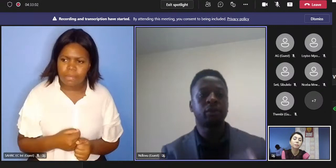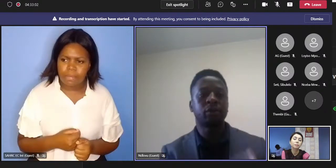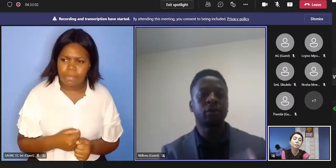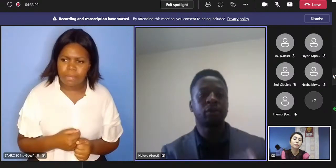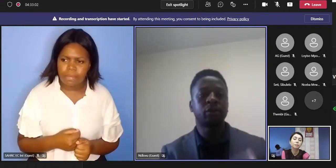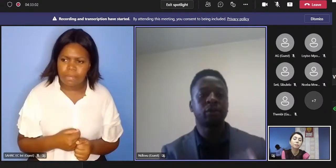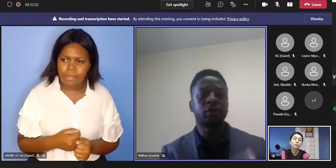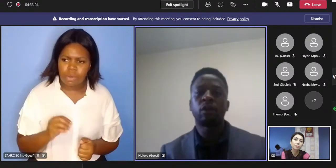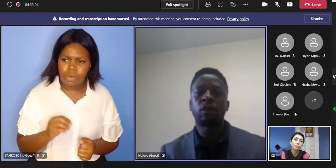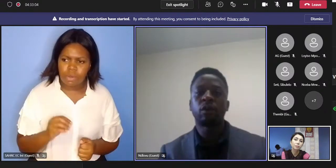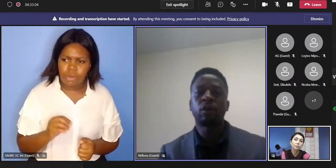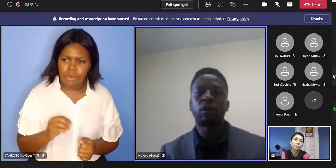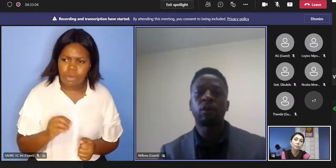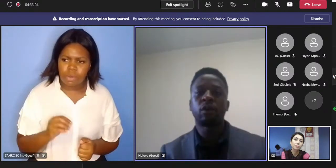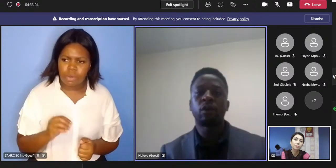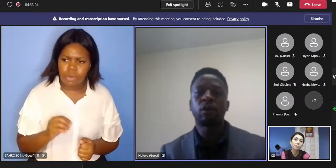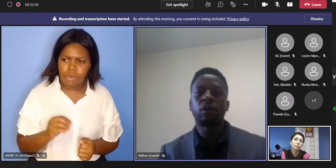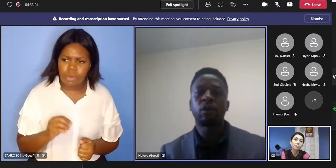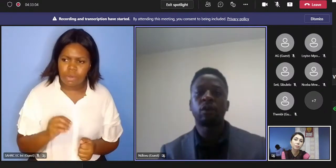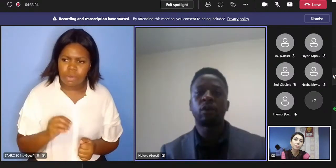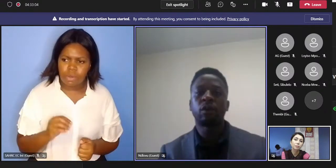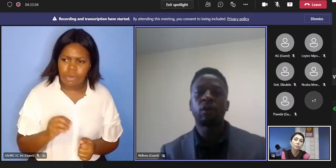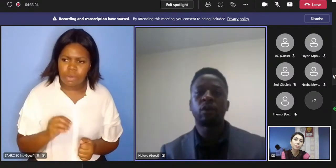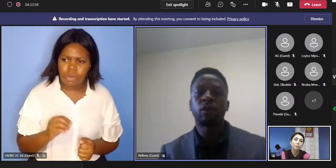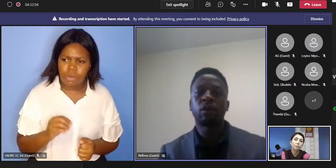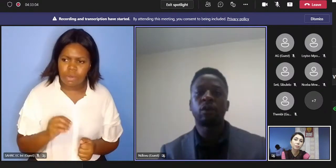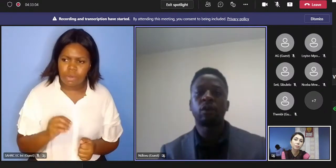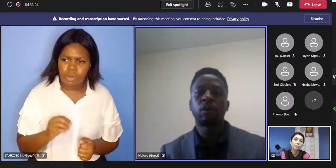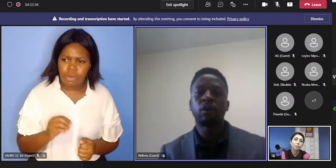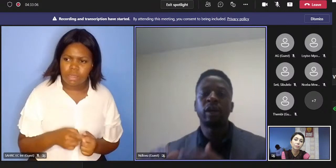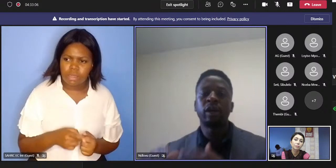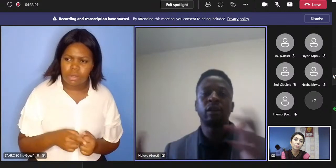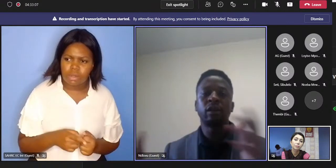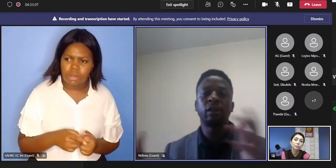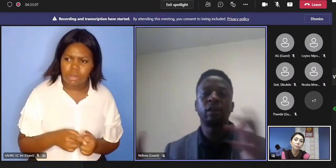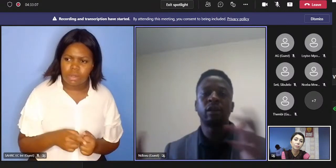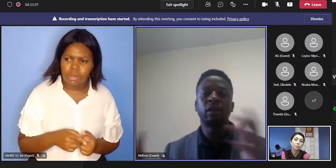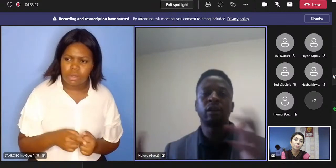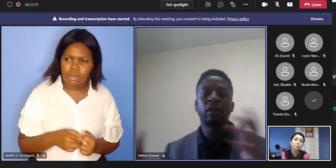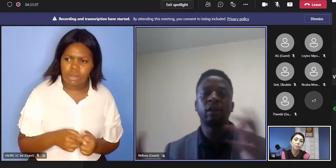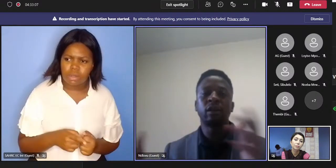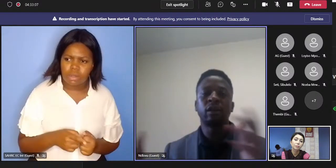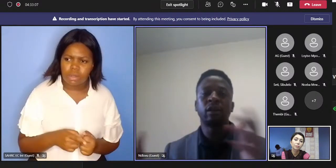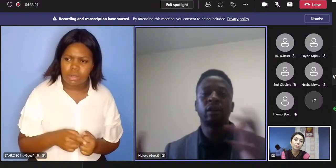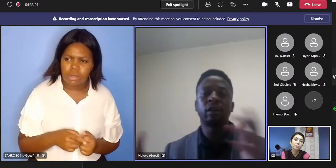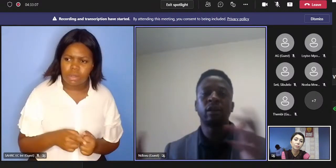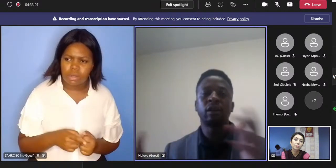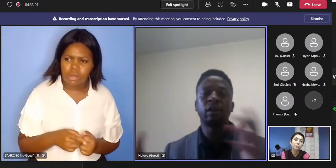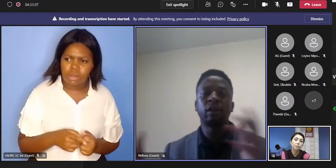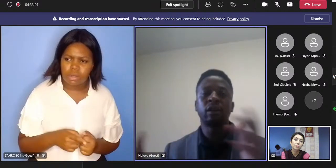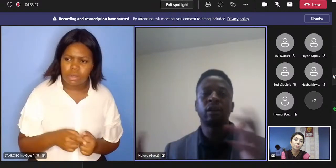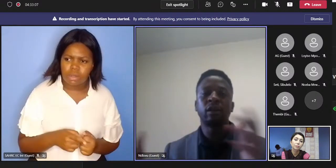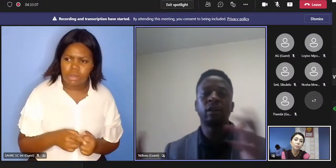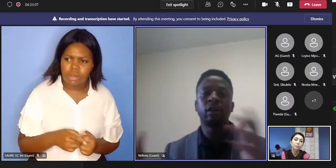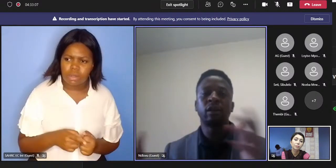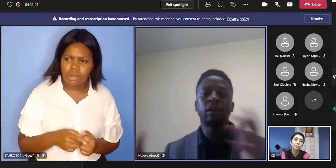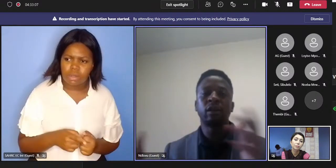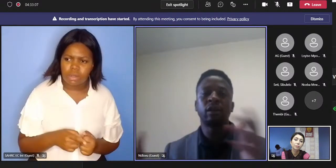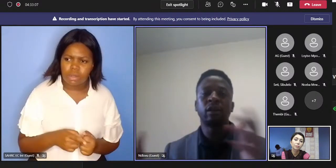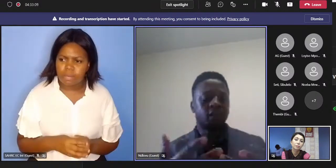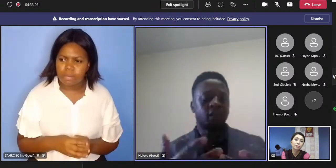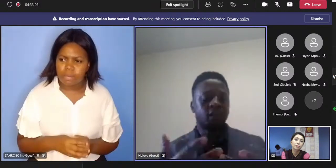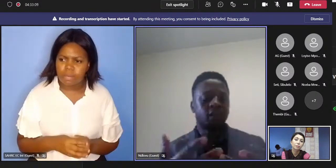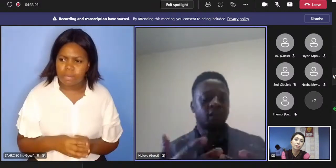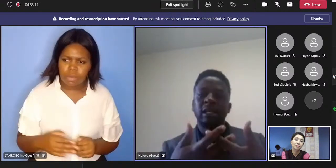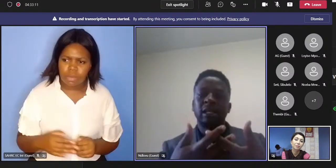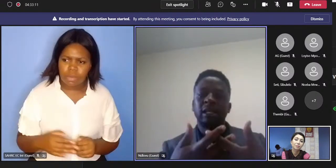note. You are doing this inquiry. Civil society organizations are working on the other side. So I think there's need for us to